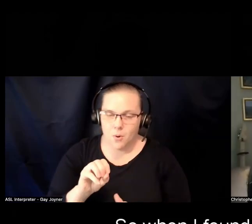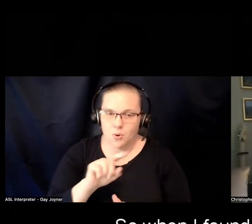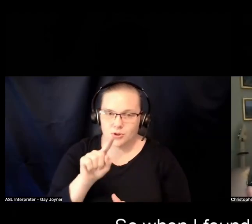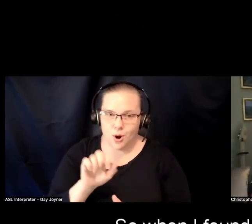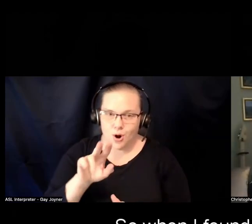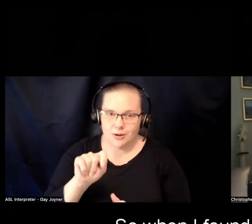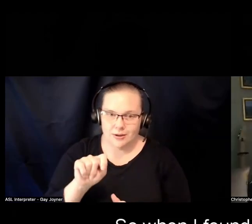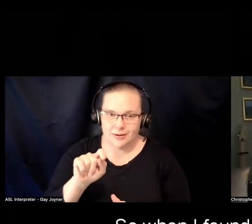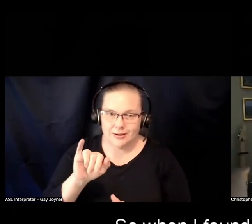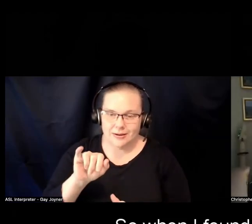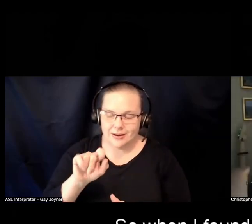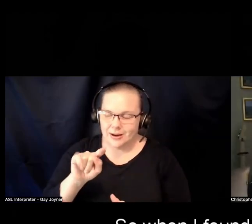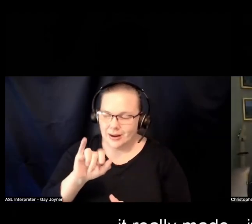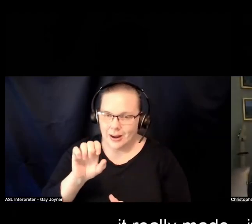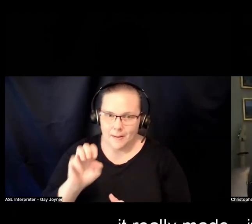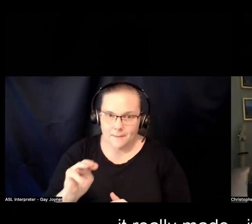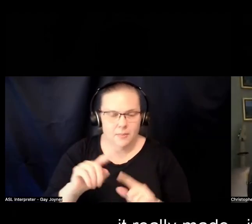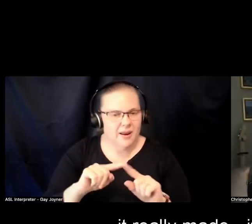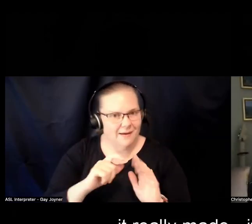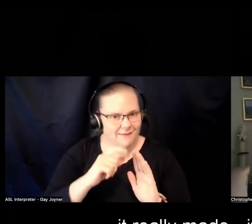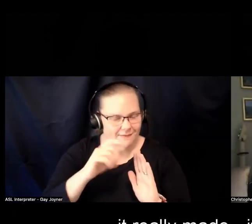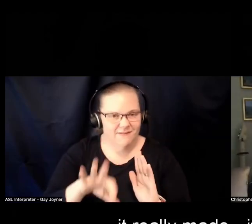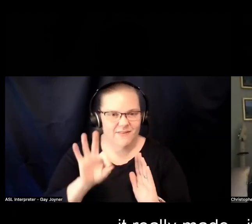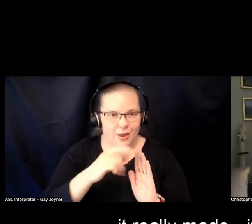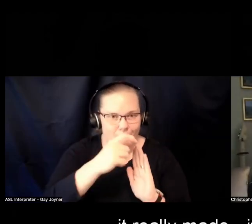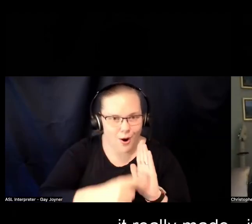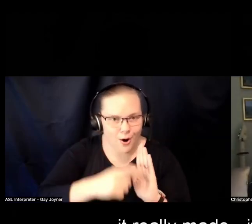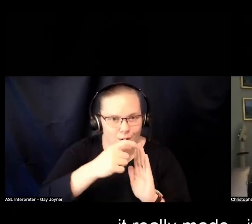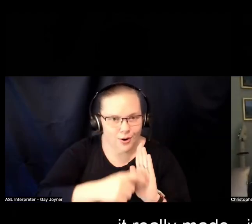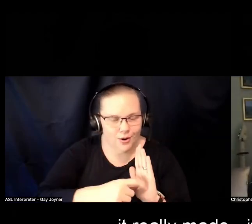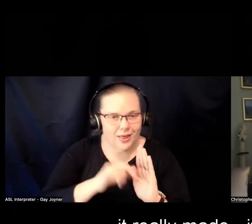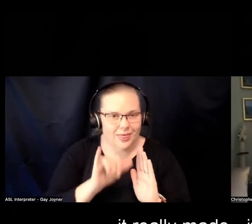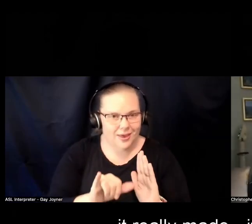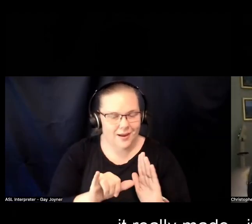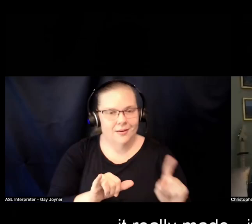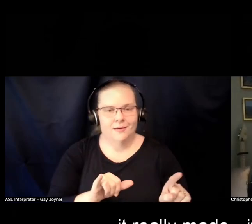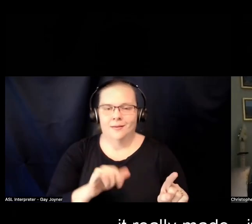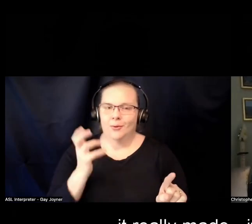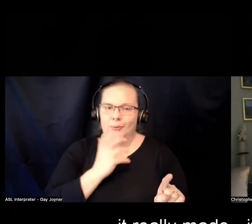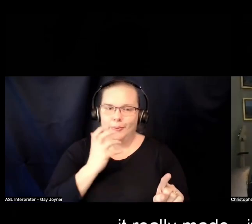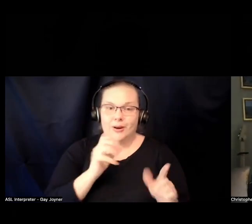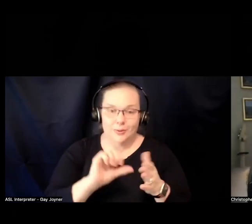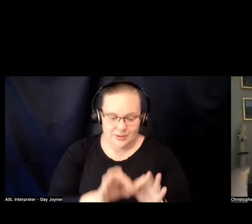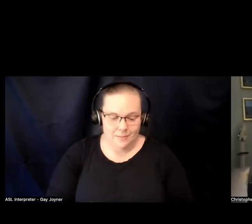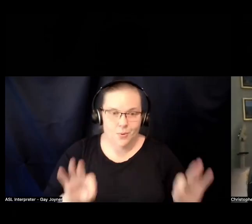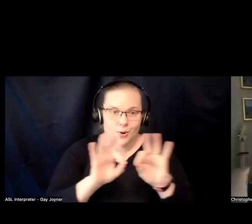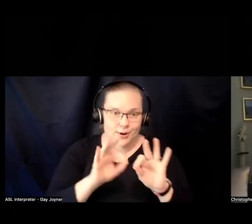that article in Stars and Stripes, it really it was really important to me to see